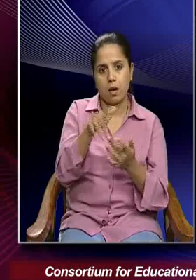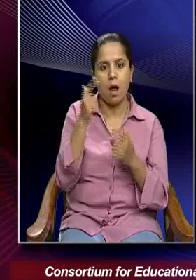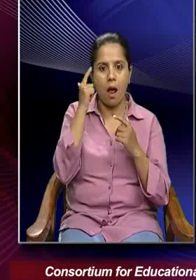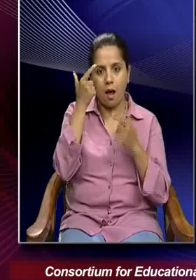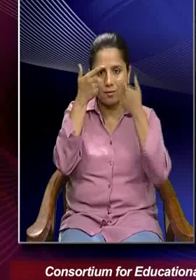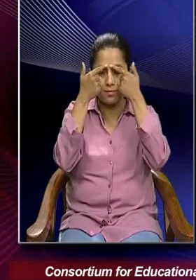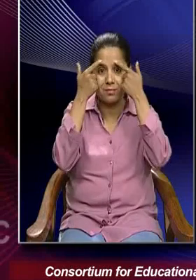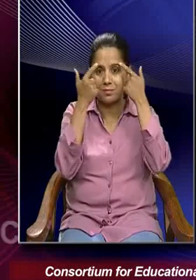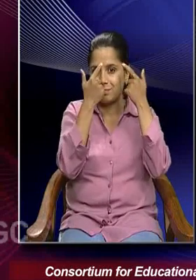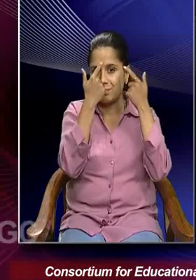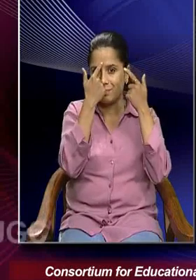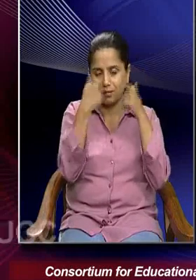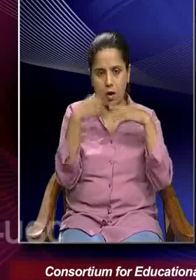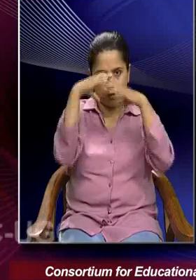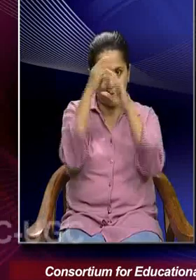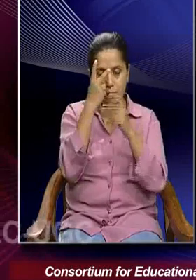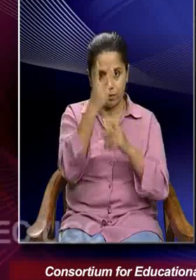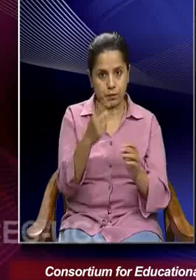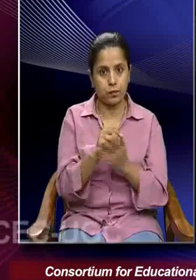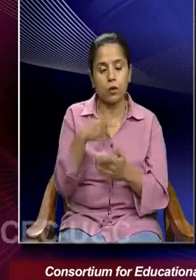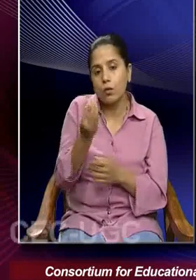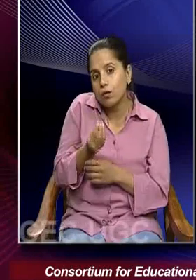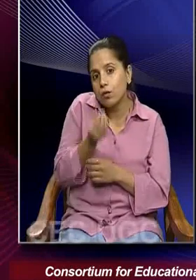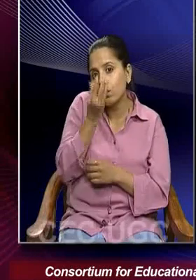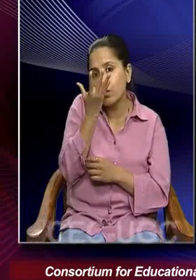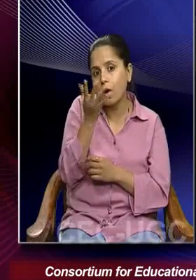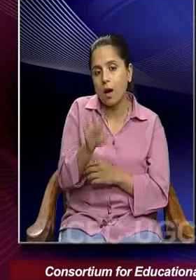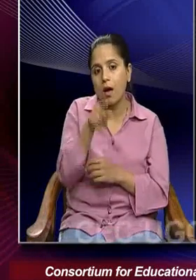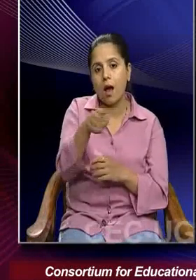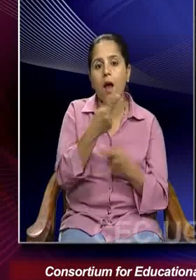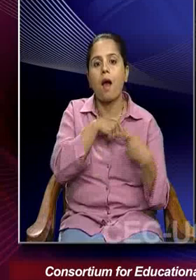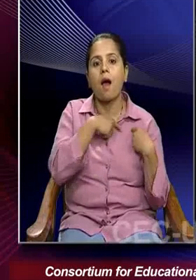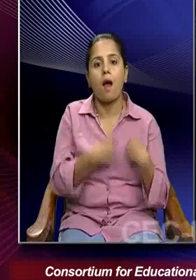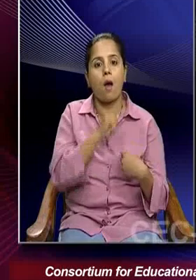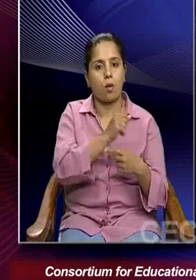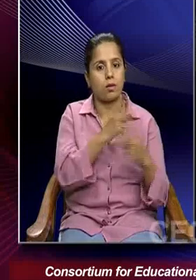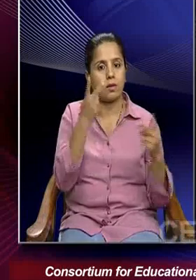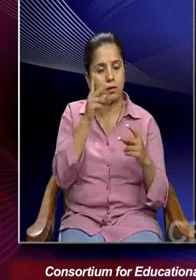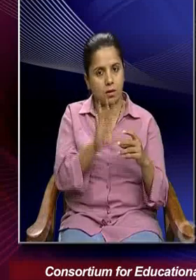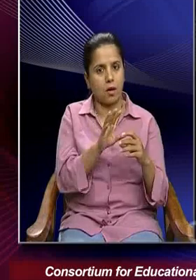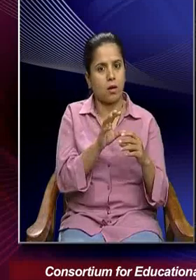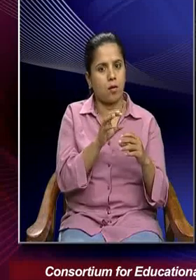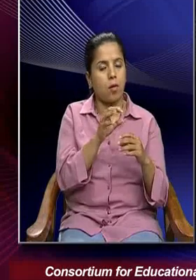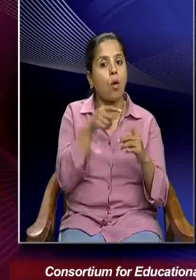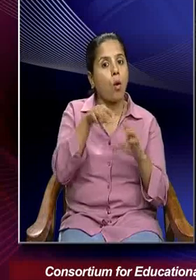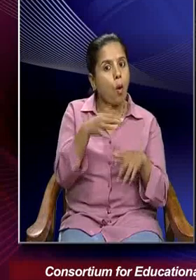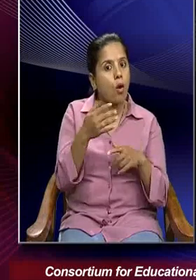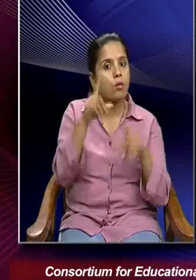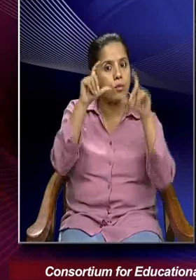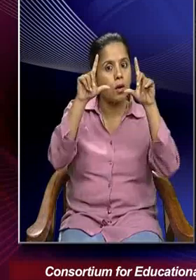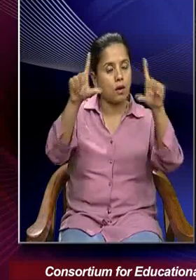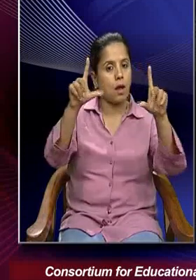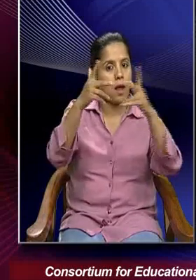eyebrows, or the lotus of the heart, or the image of the